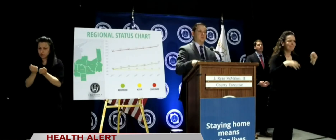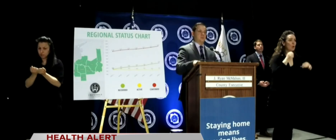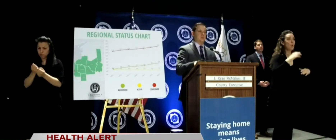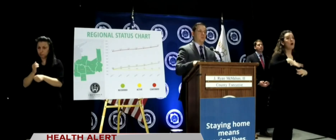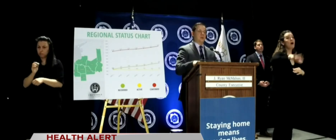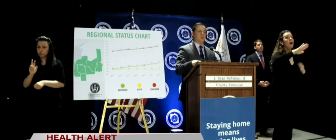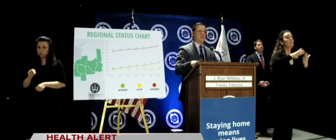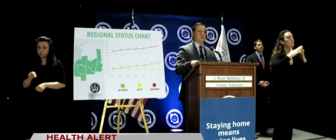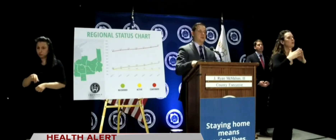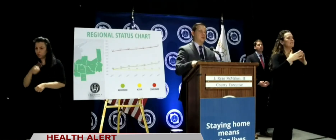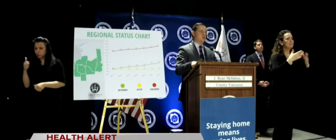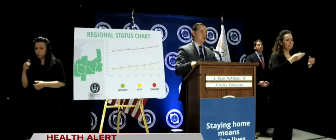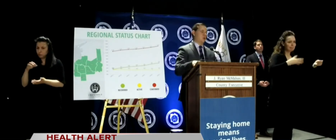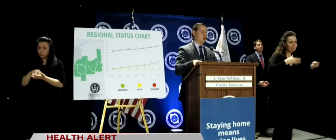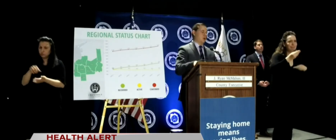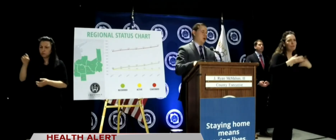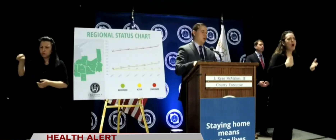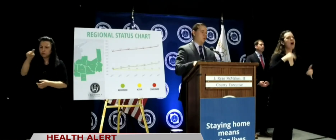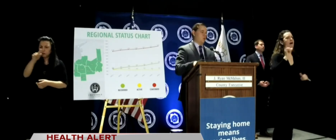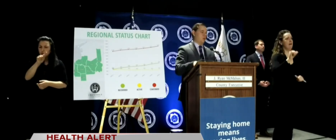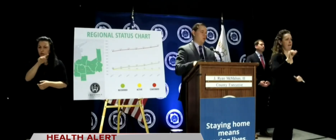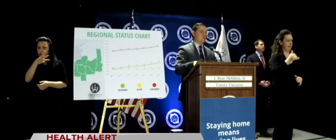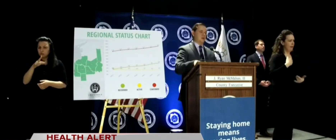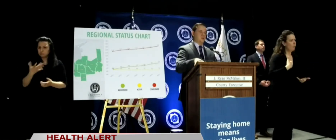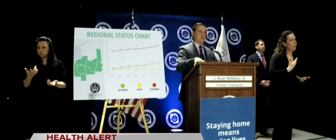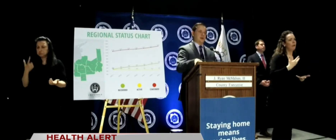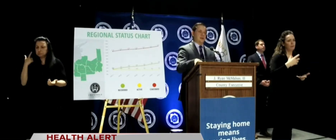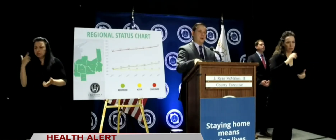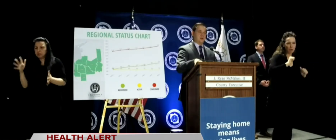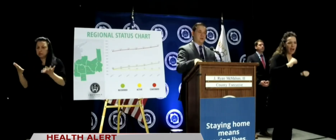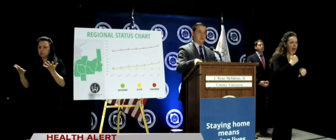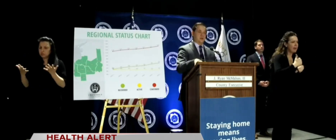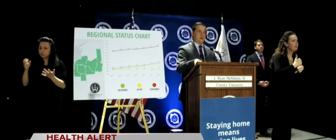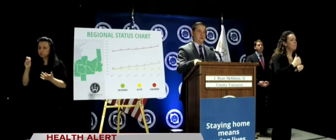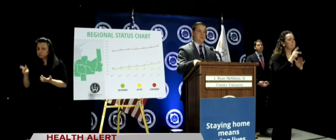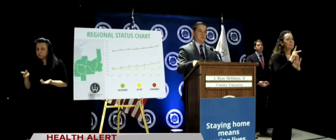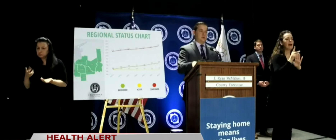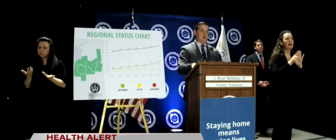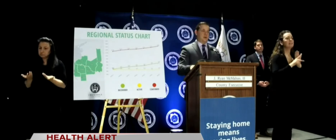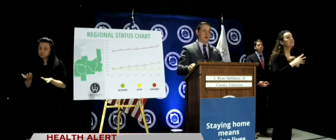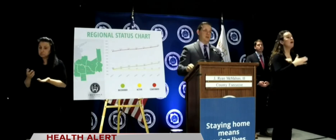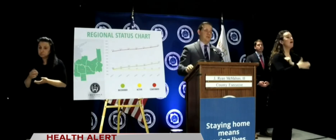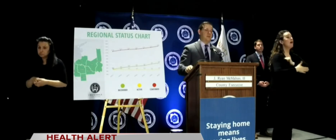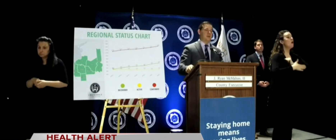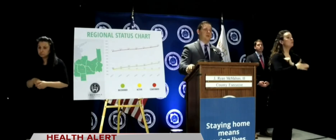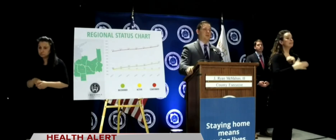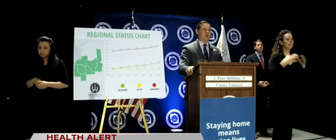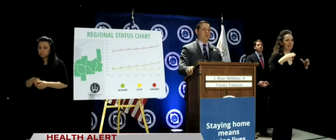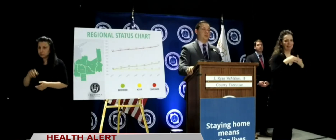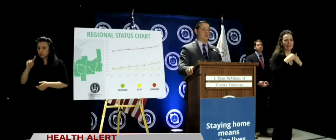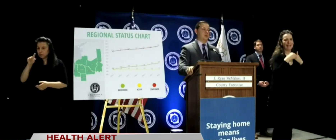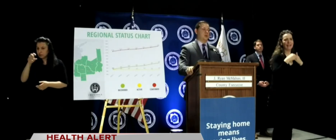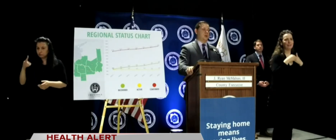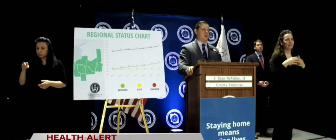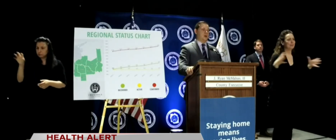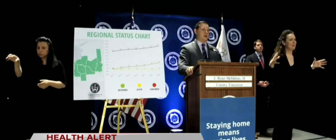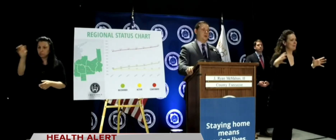the way that business is done. So what we've done is we've gotten county leaders together. Counties have all the health